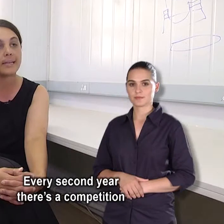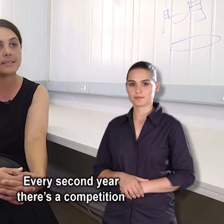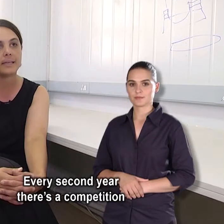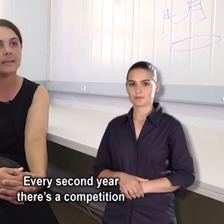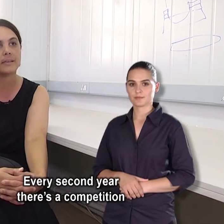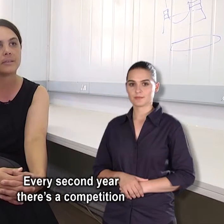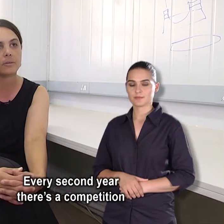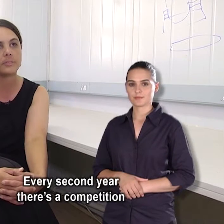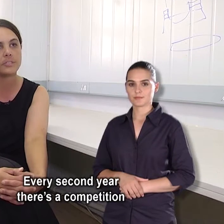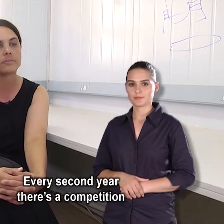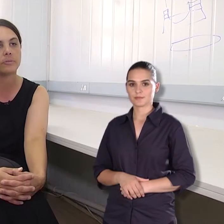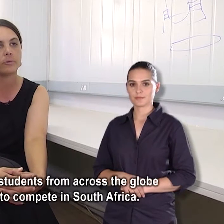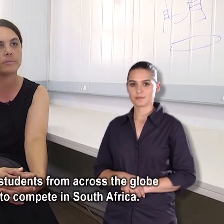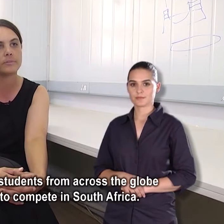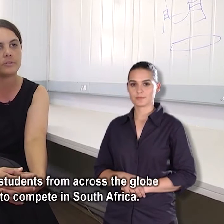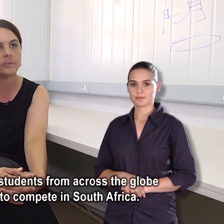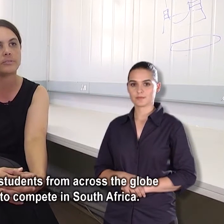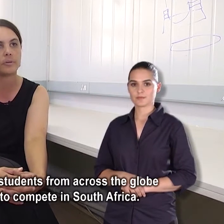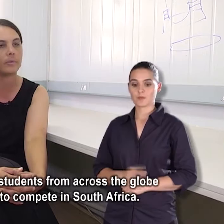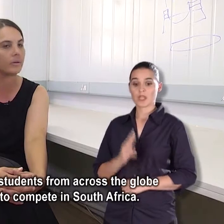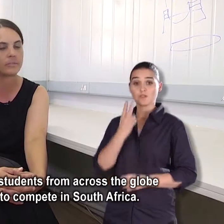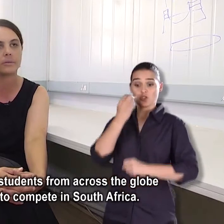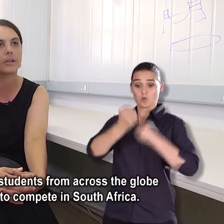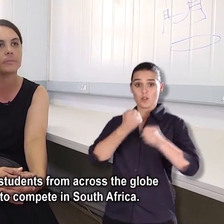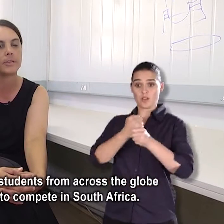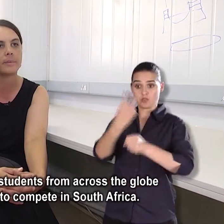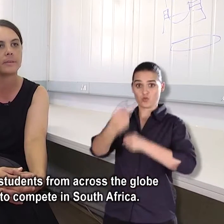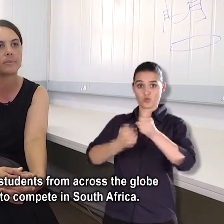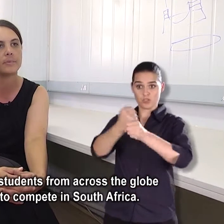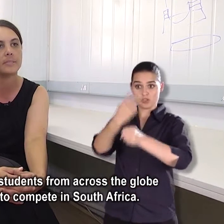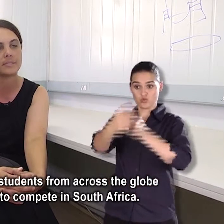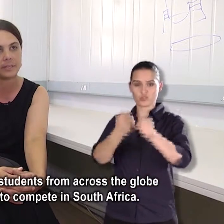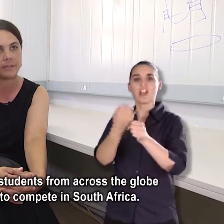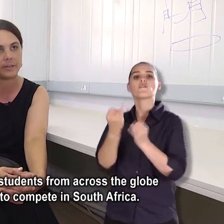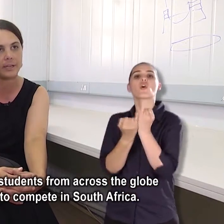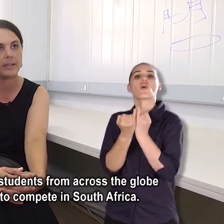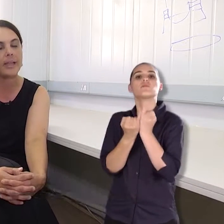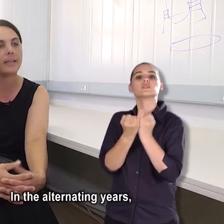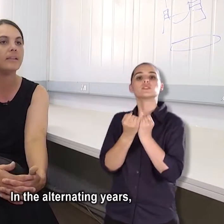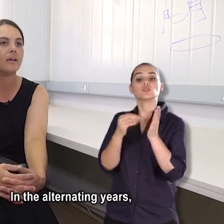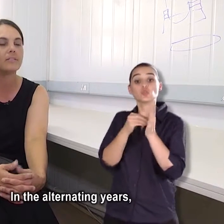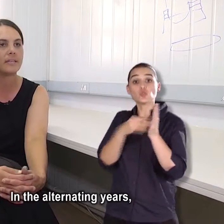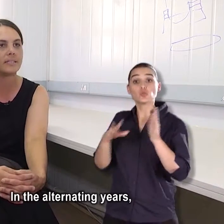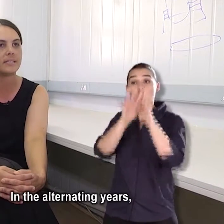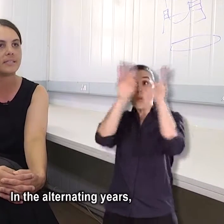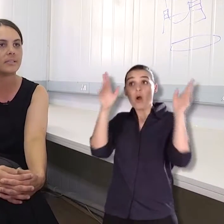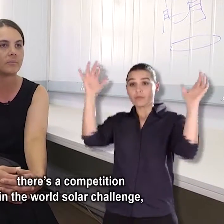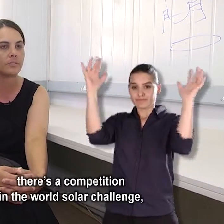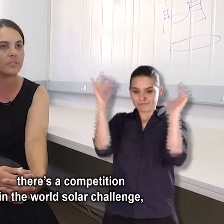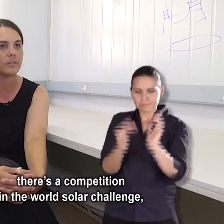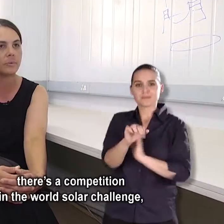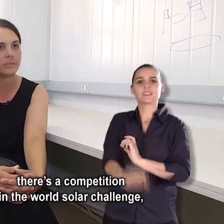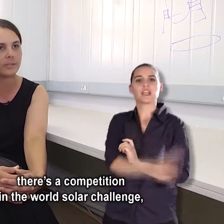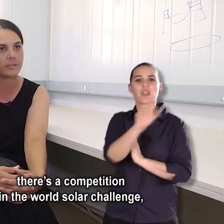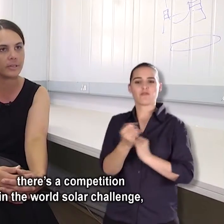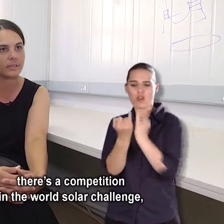Every second year, there's a competition for students from across the globe to come and compete in South Africa, and in the alternating years, there's a